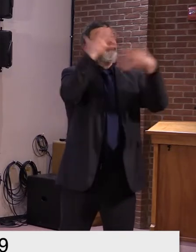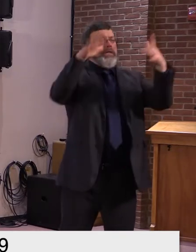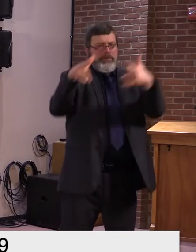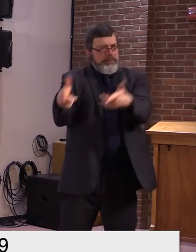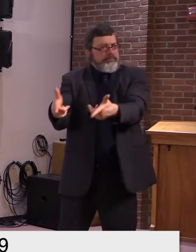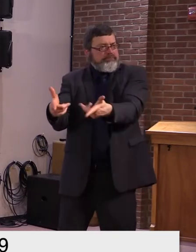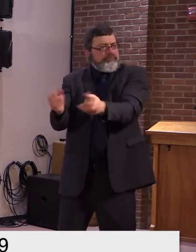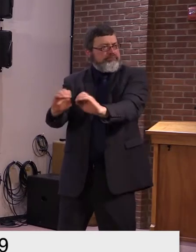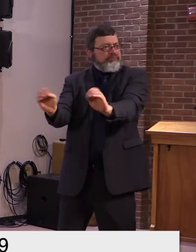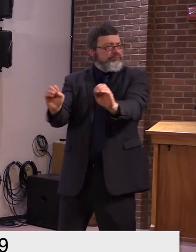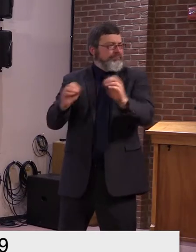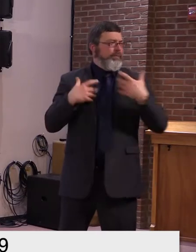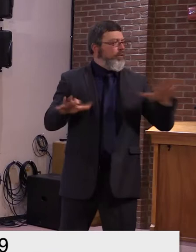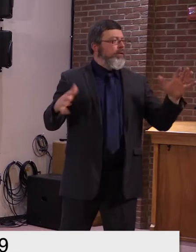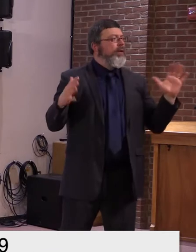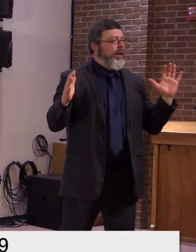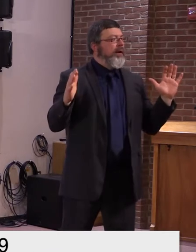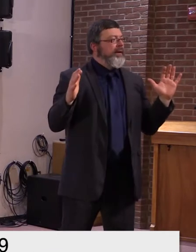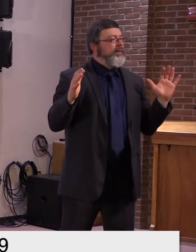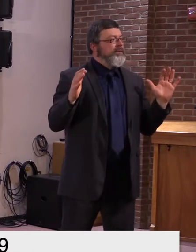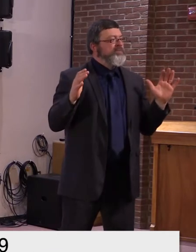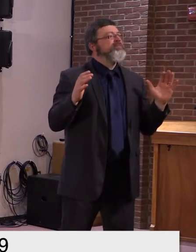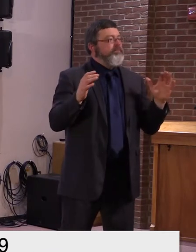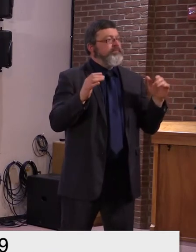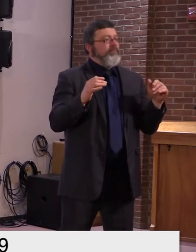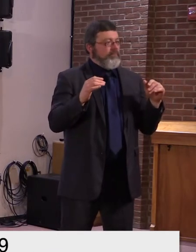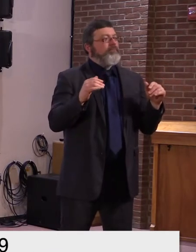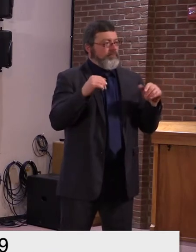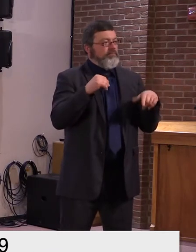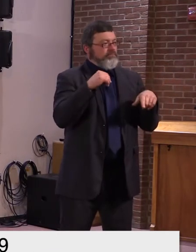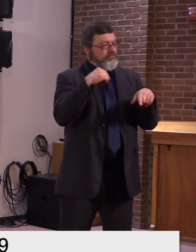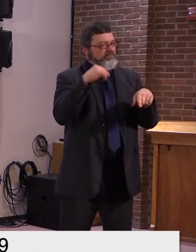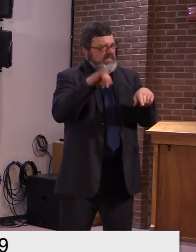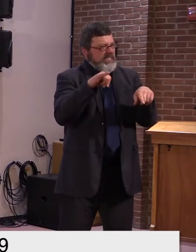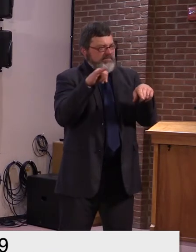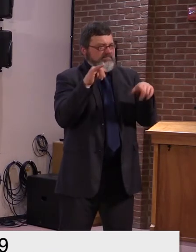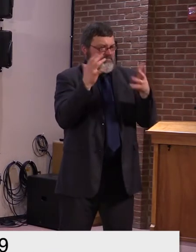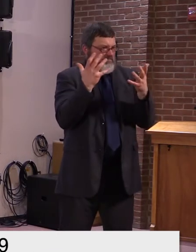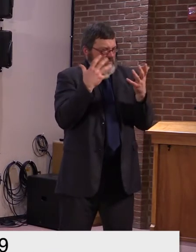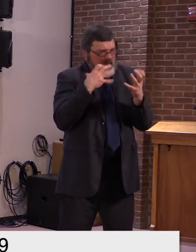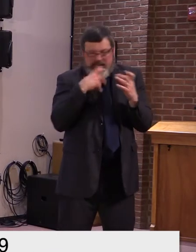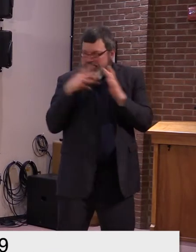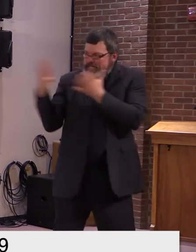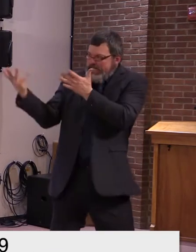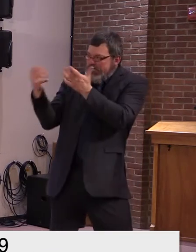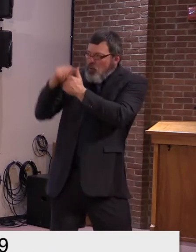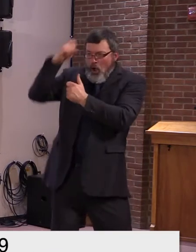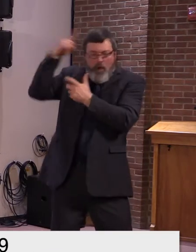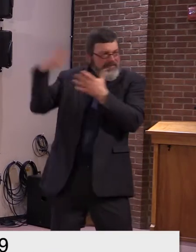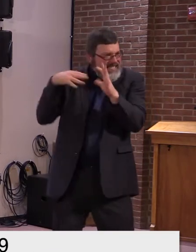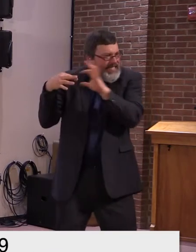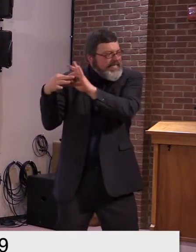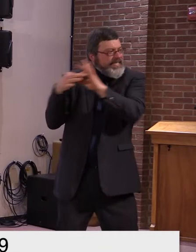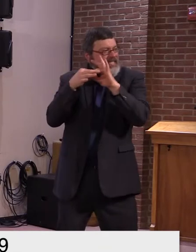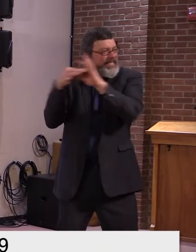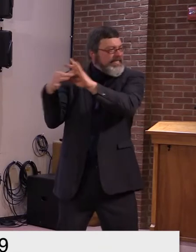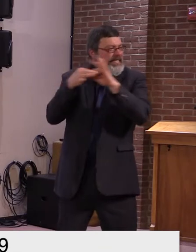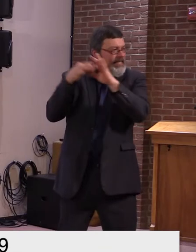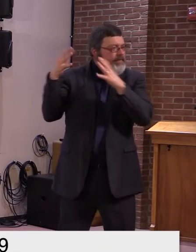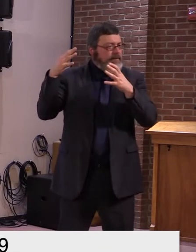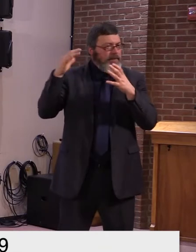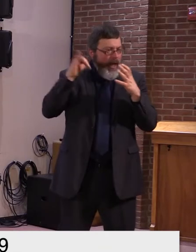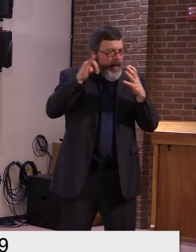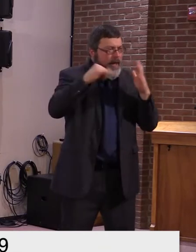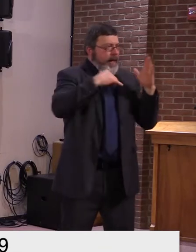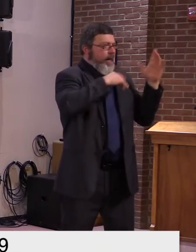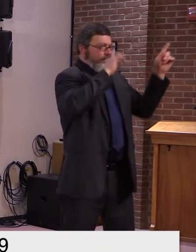I'm pledging to work with the governor as guidance comes down from Treasury, as guidance comes down from small business or the USDA,